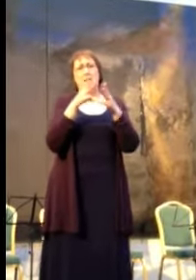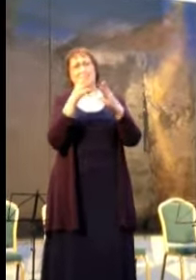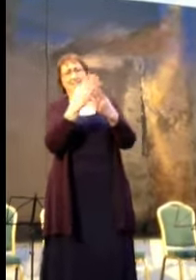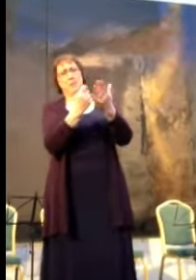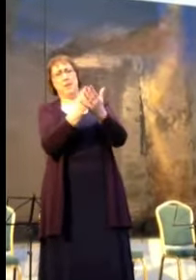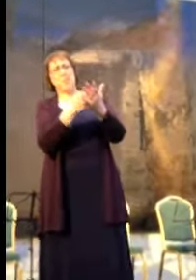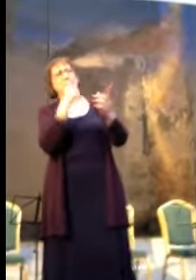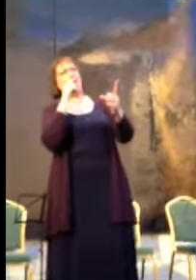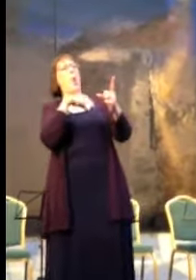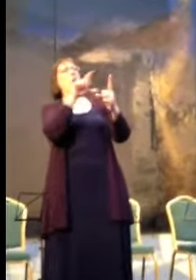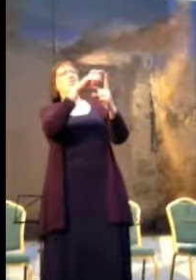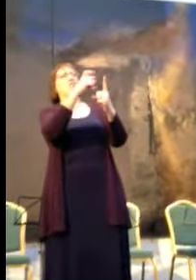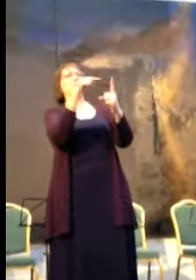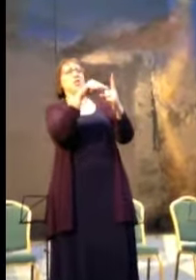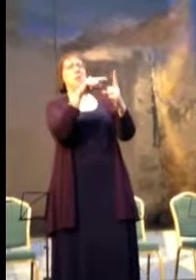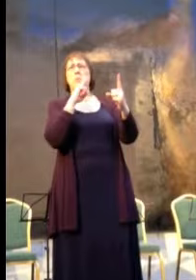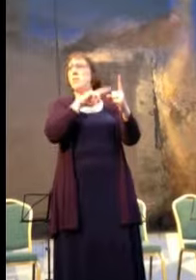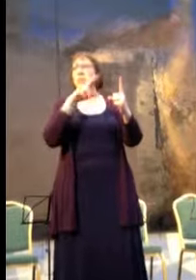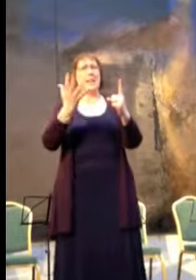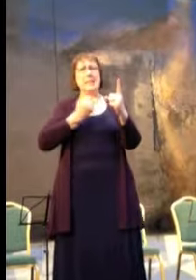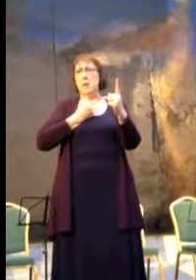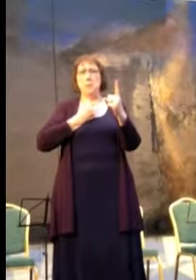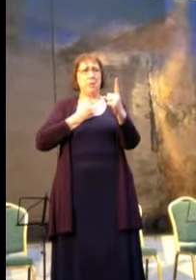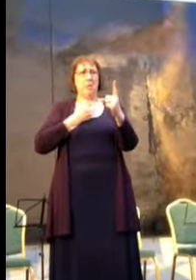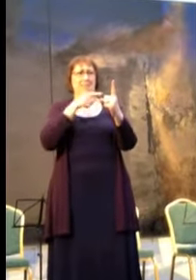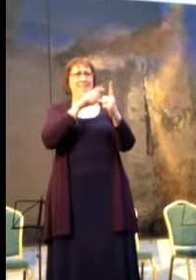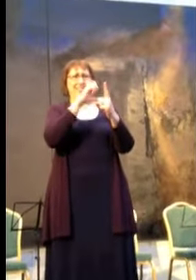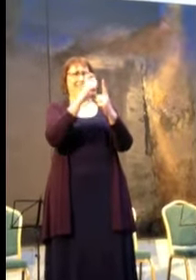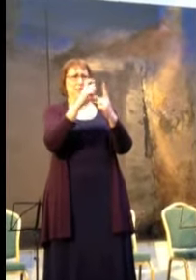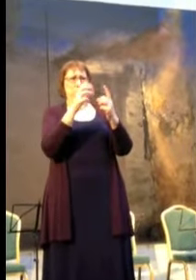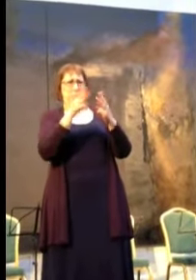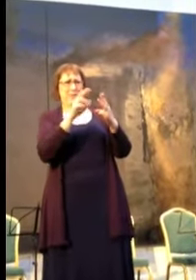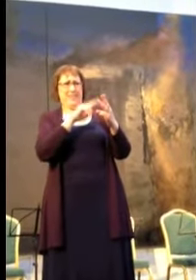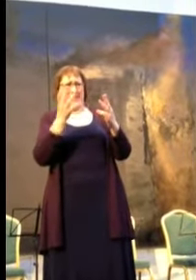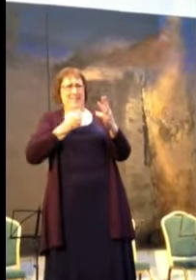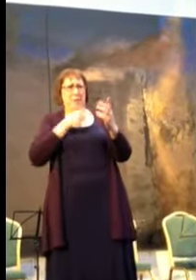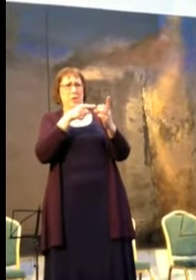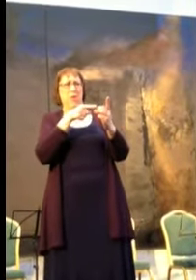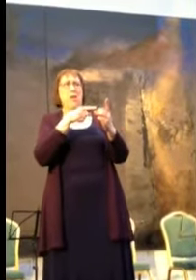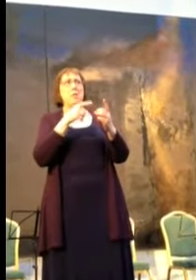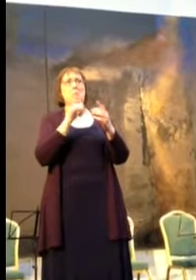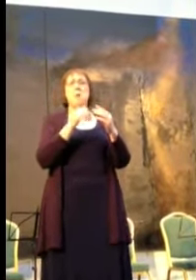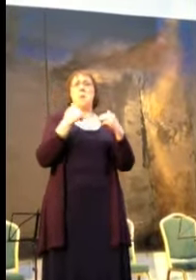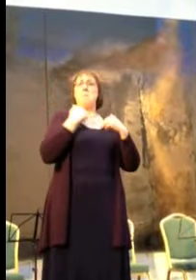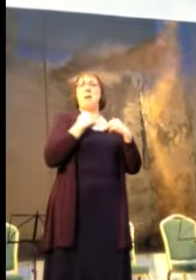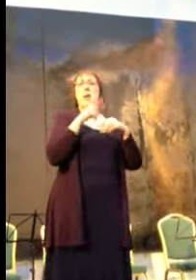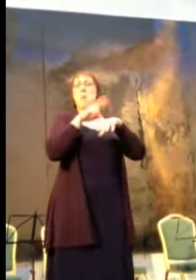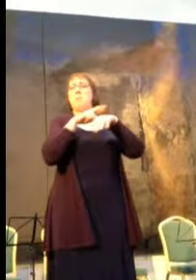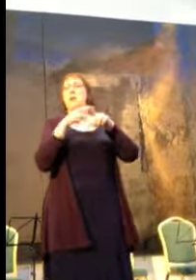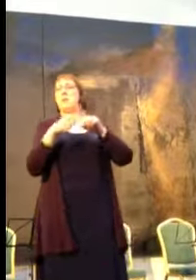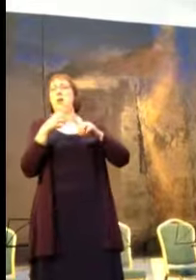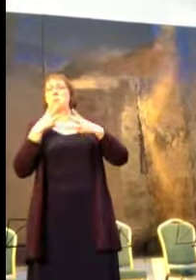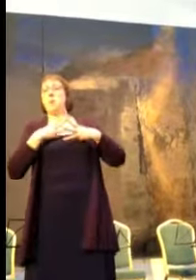as cultural, which are not acceptable as cultural practices, which privilege men over women, or privilege one